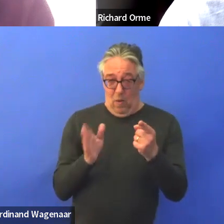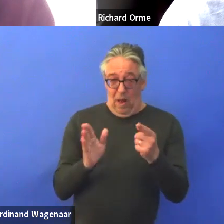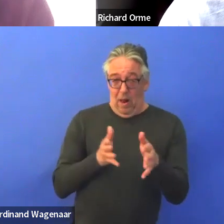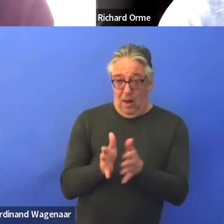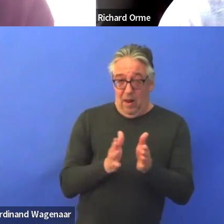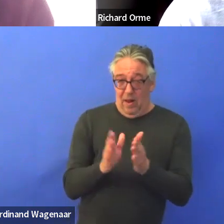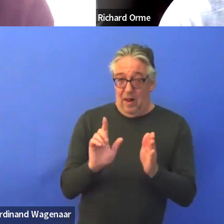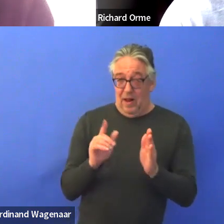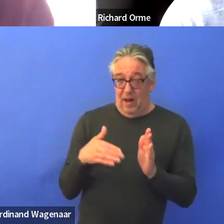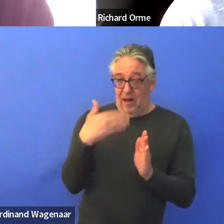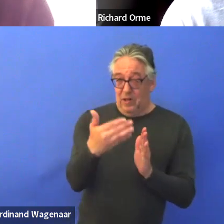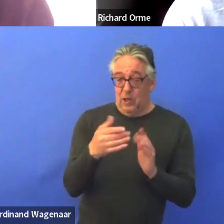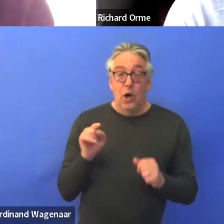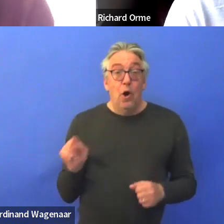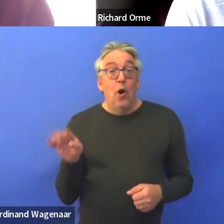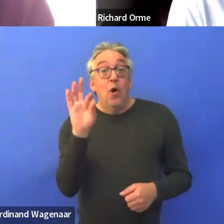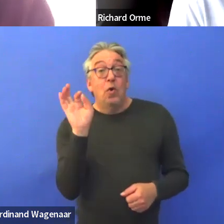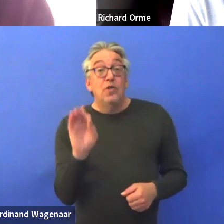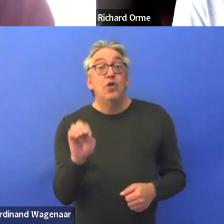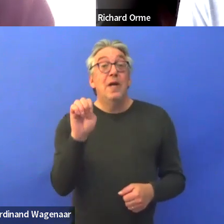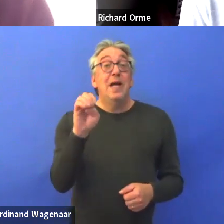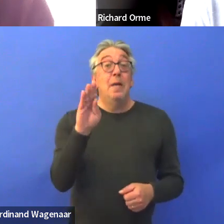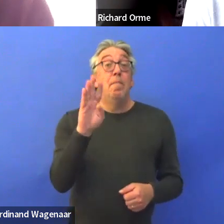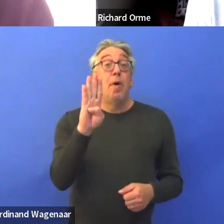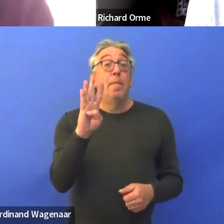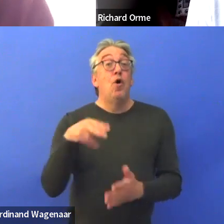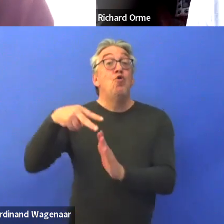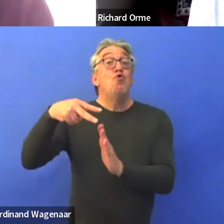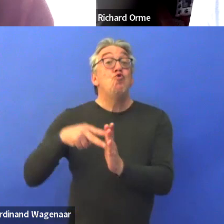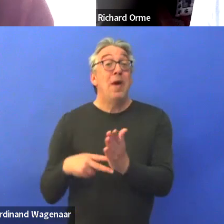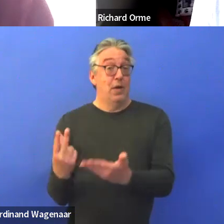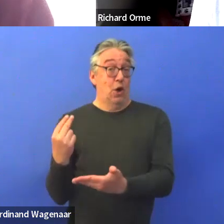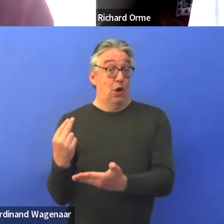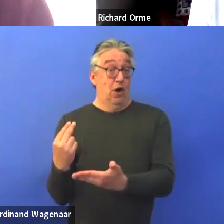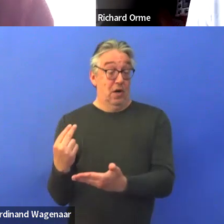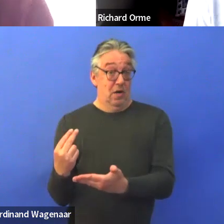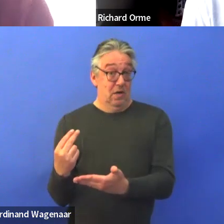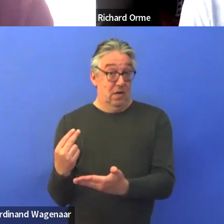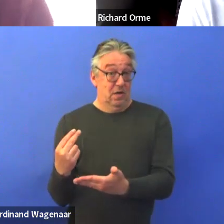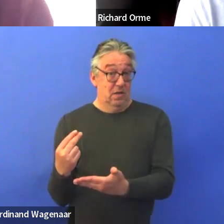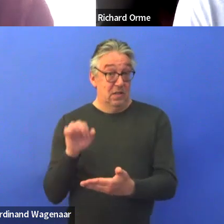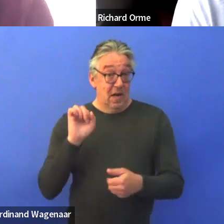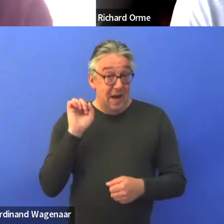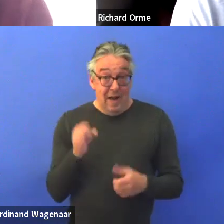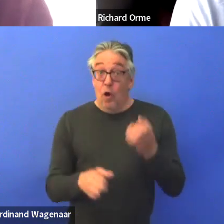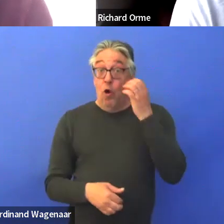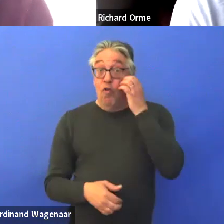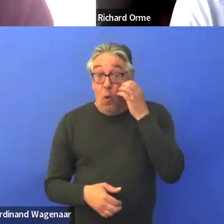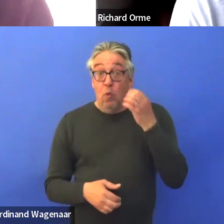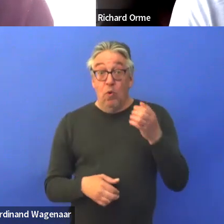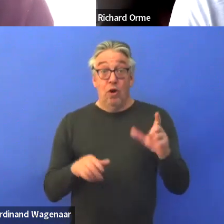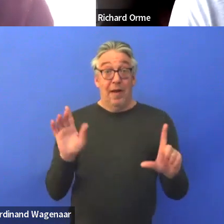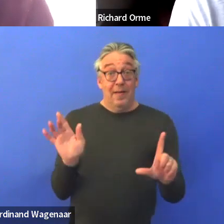Richard, about the Epub Reader. Whether it's possible to read EPUBs directly on phones, tablets, etc.,